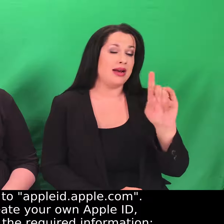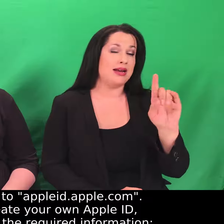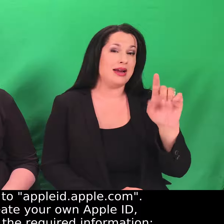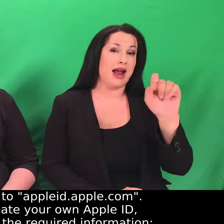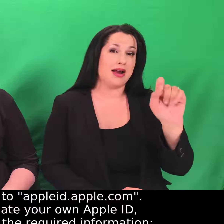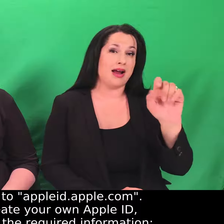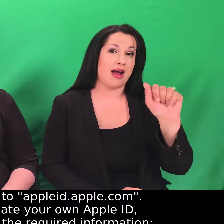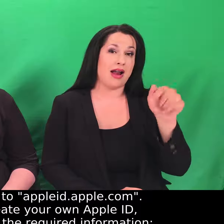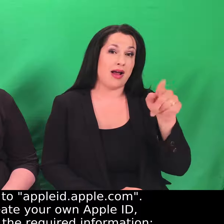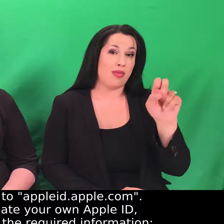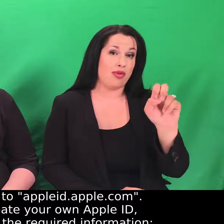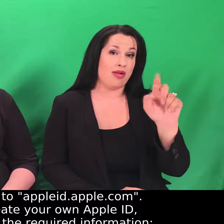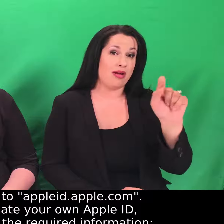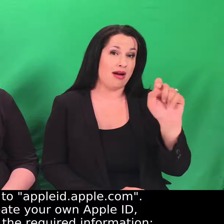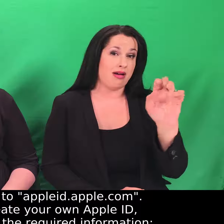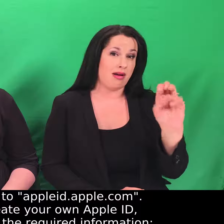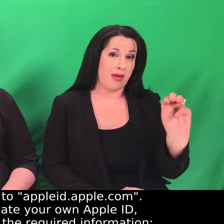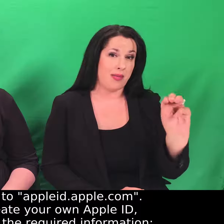appleid.apple.com.